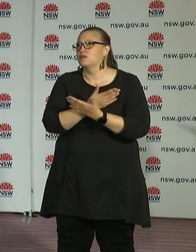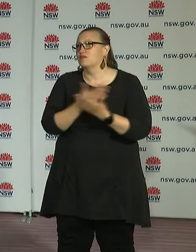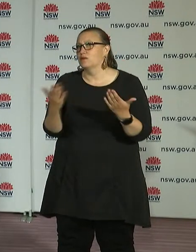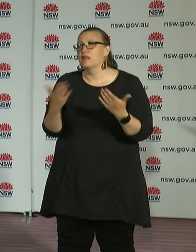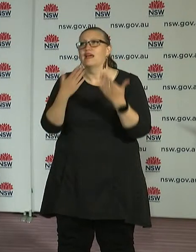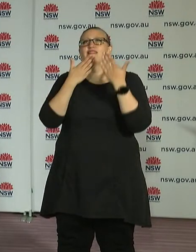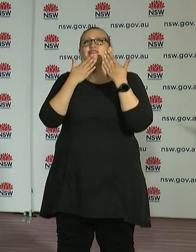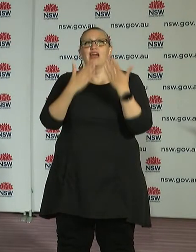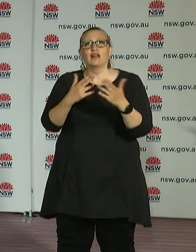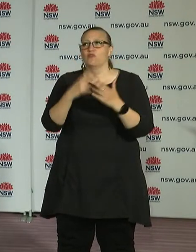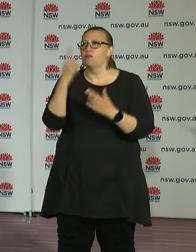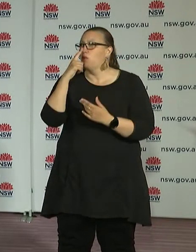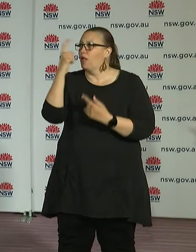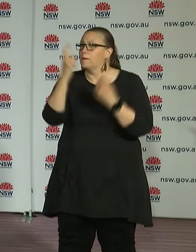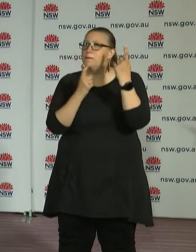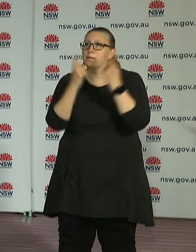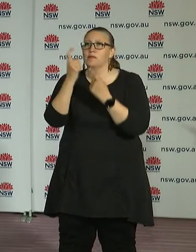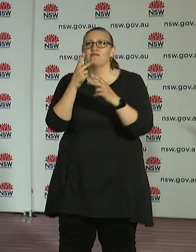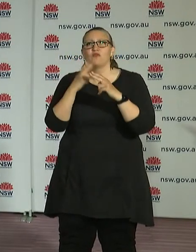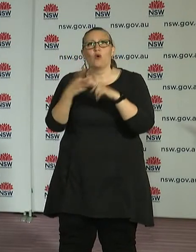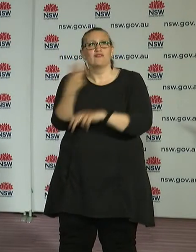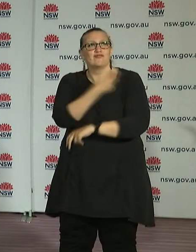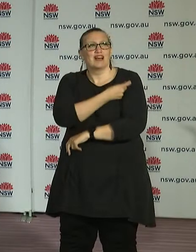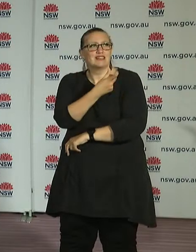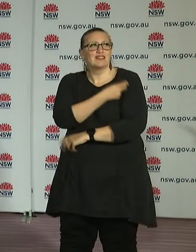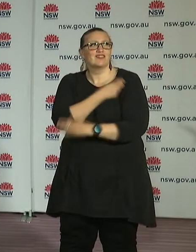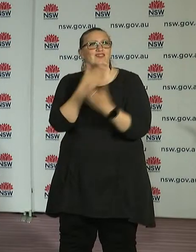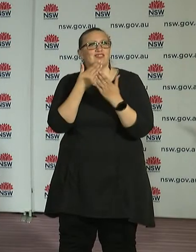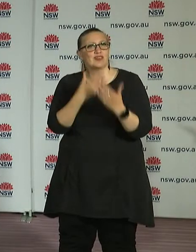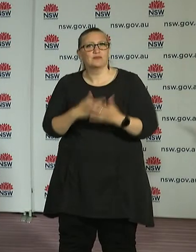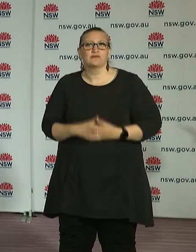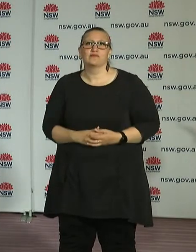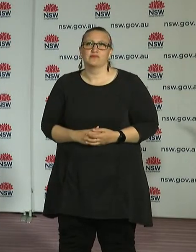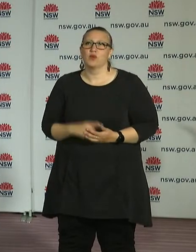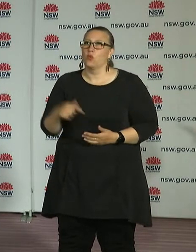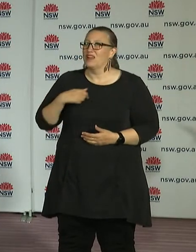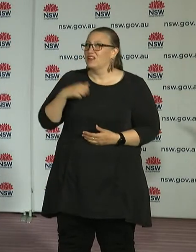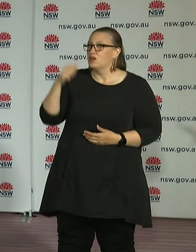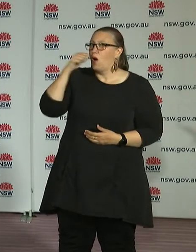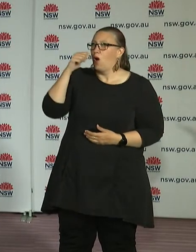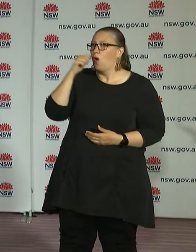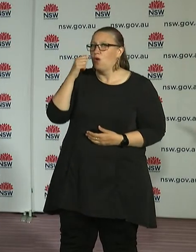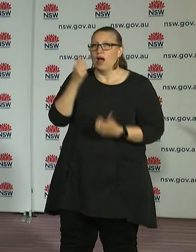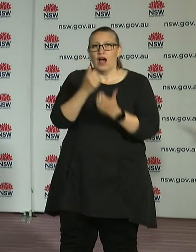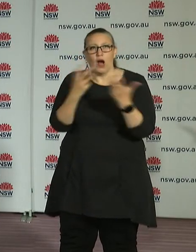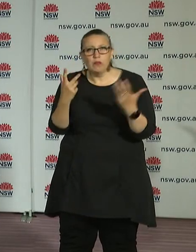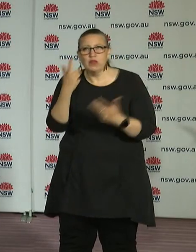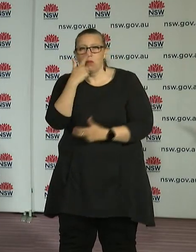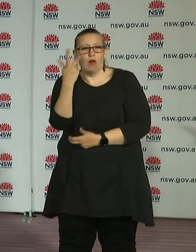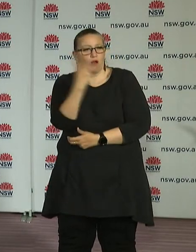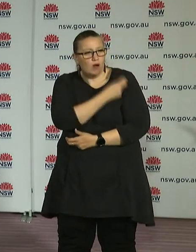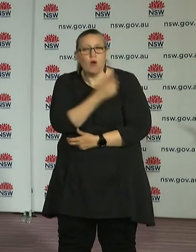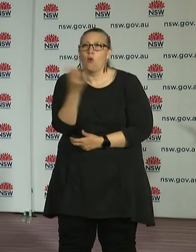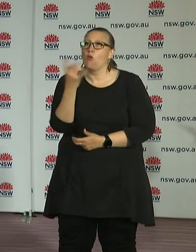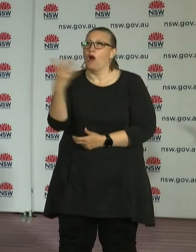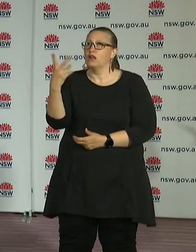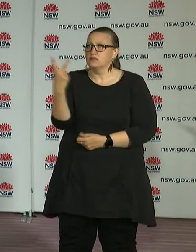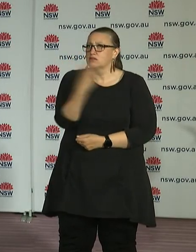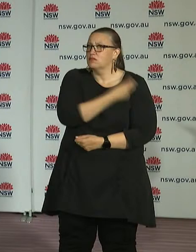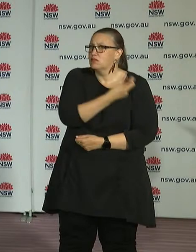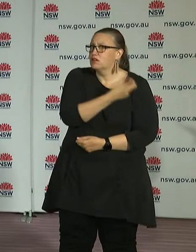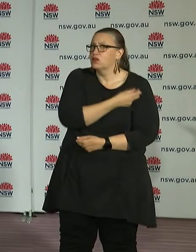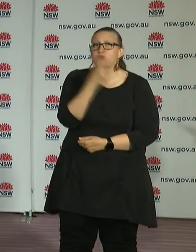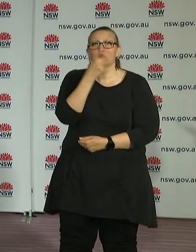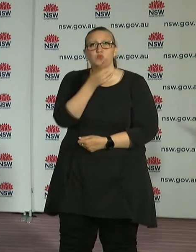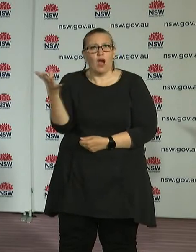get vaccinated. We noticed that both in the double dose figures and also in the first dose figures, you'll see a bit of a slowing